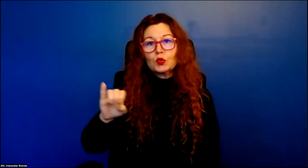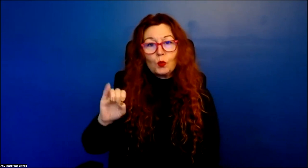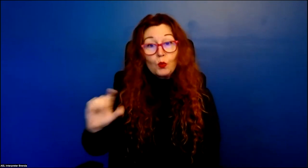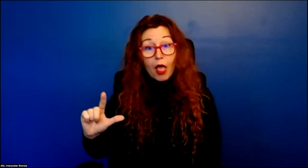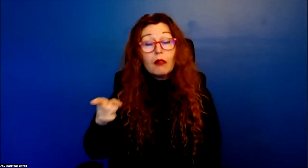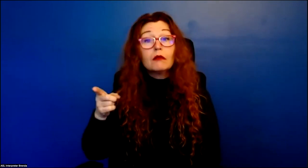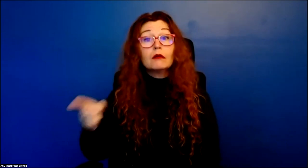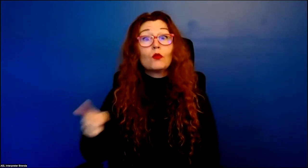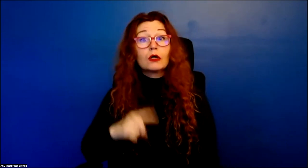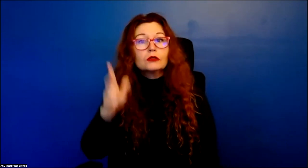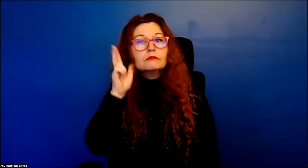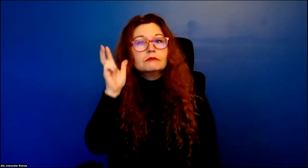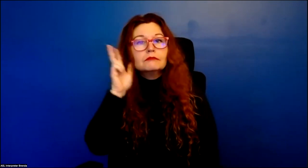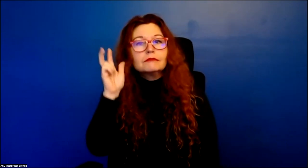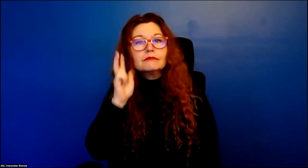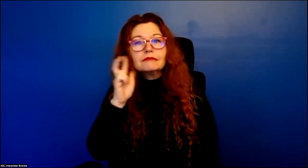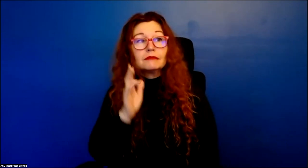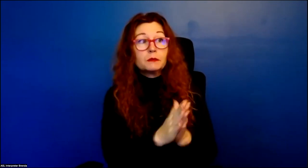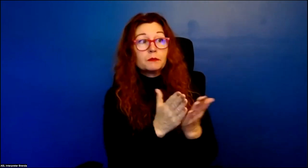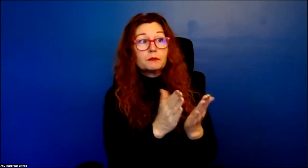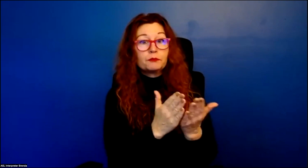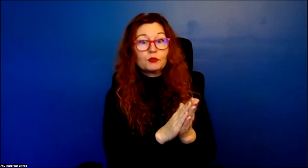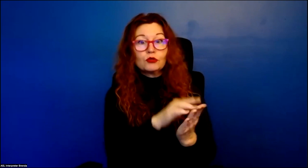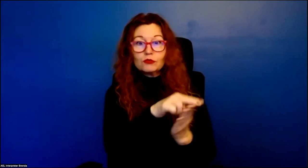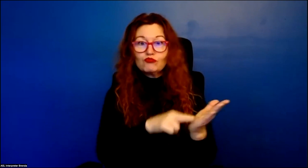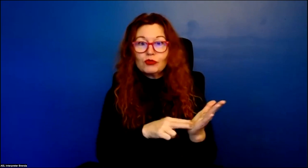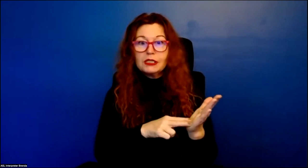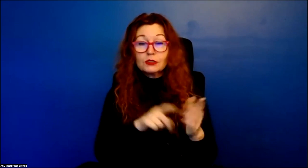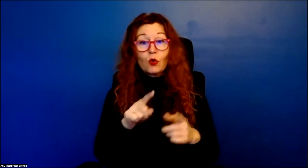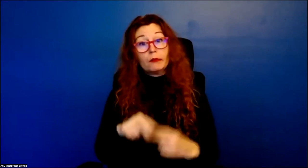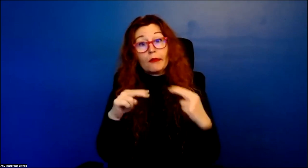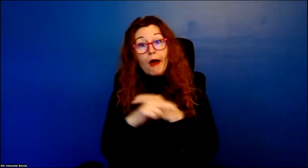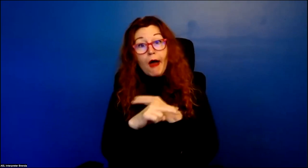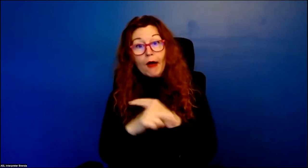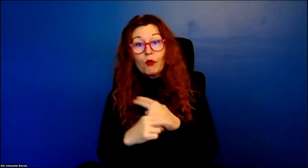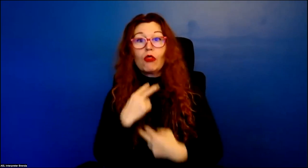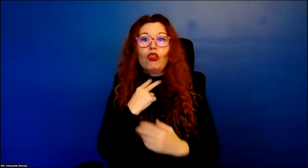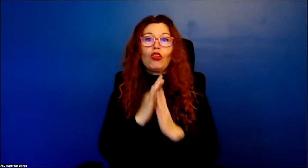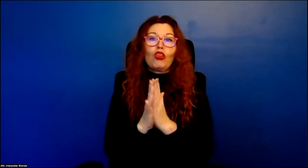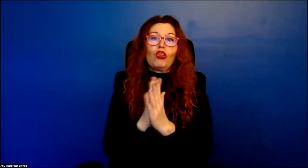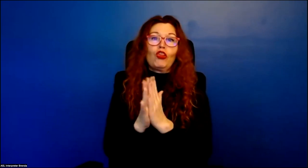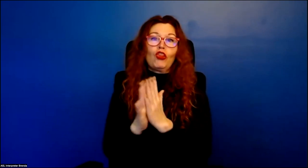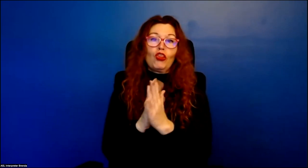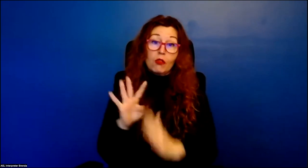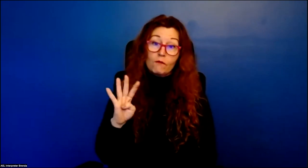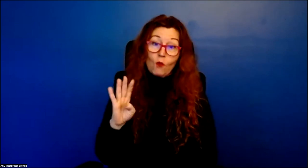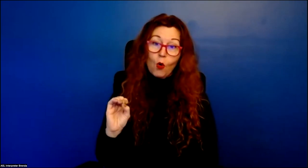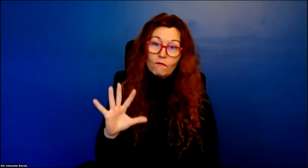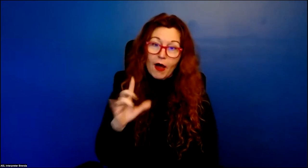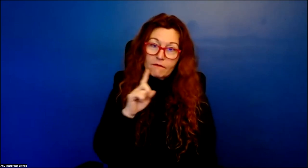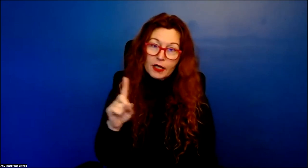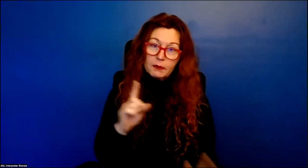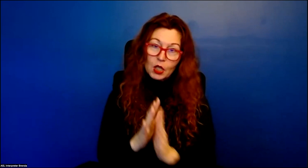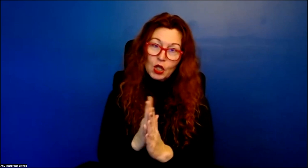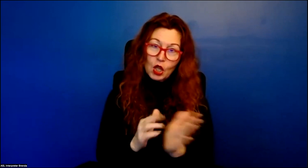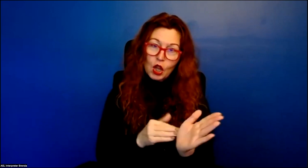on the 405 freeway, I would listen to my social work books or for, preparing for exams. So